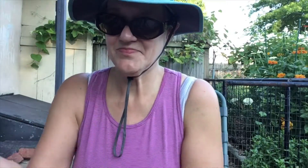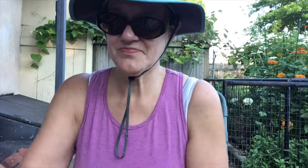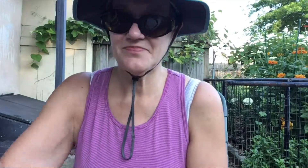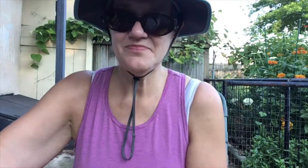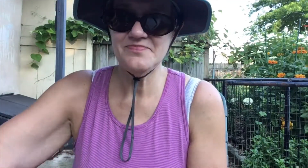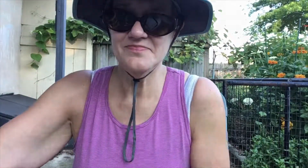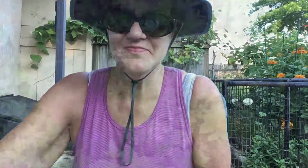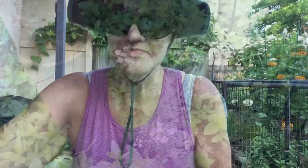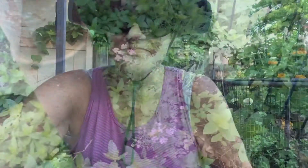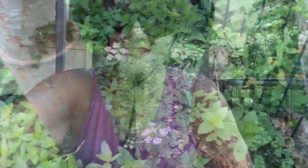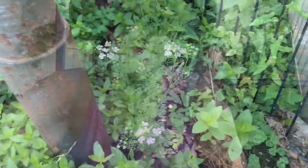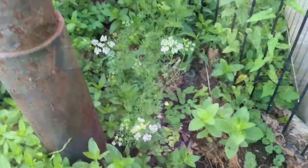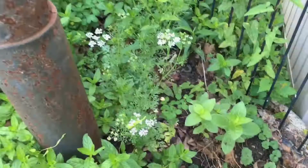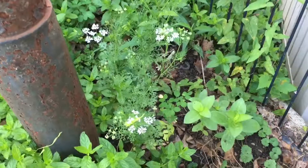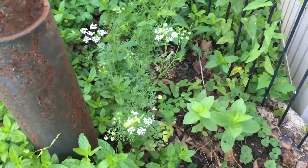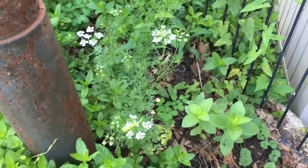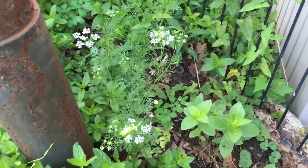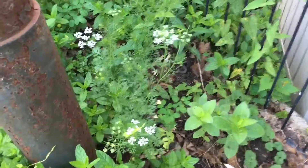out there in the garden while it's still cool.